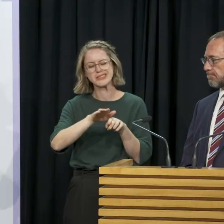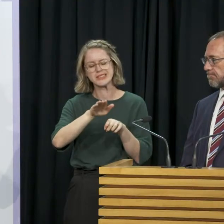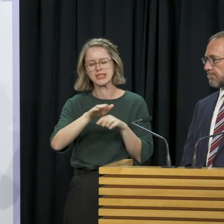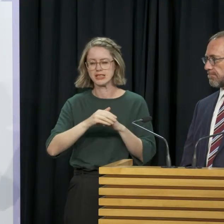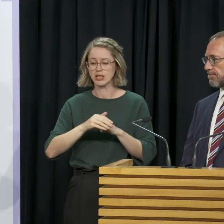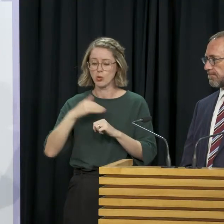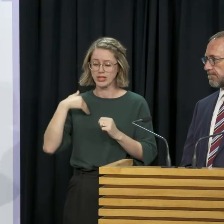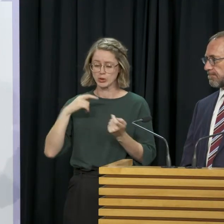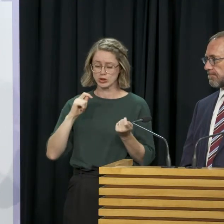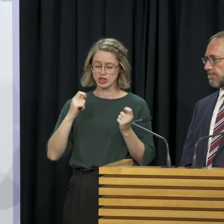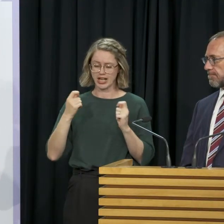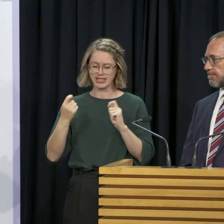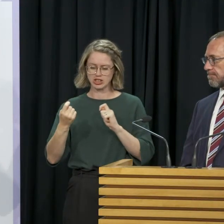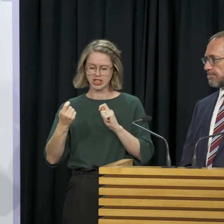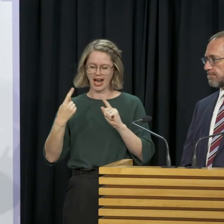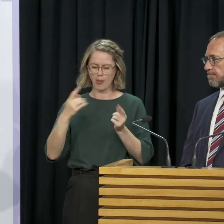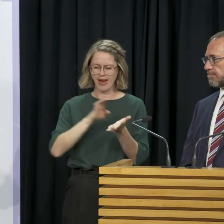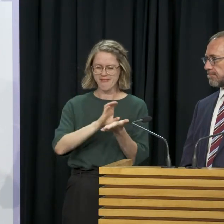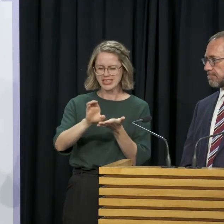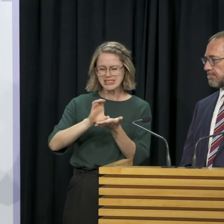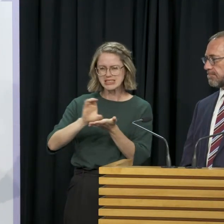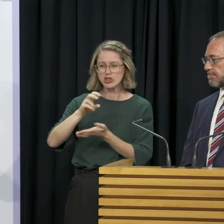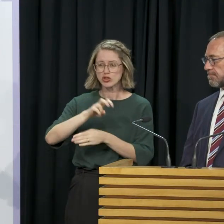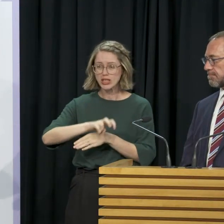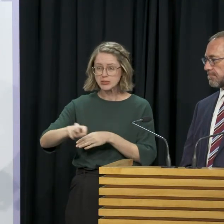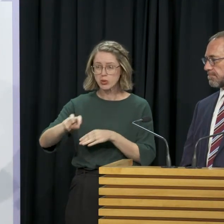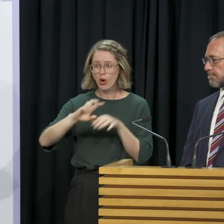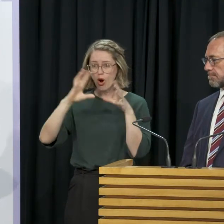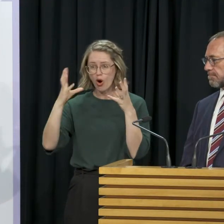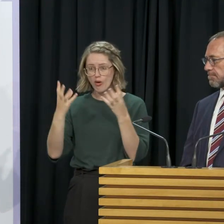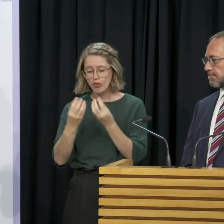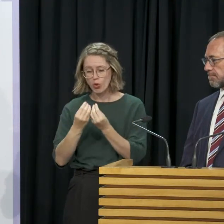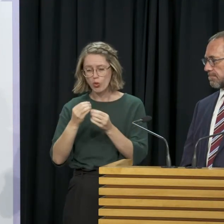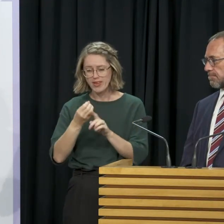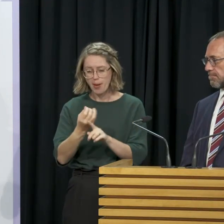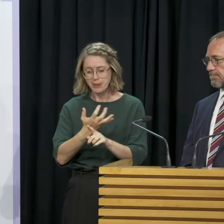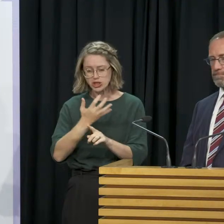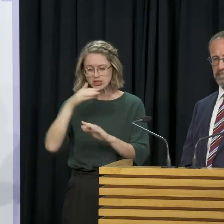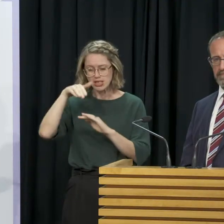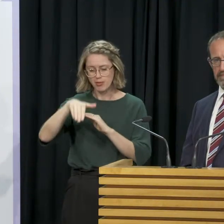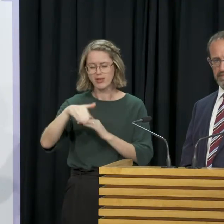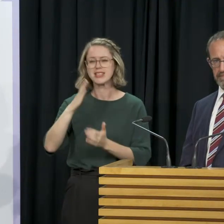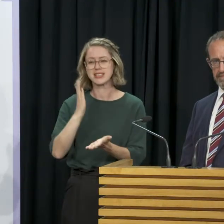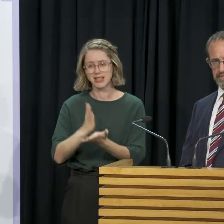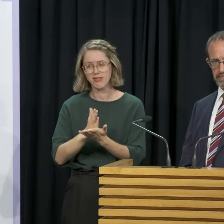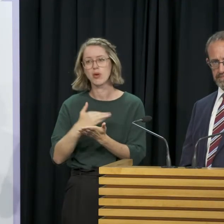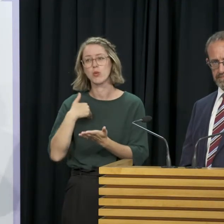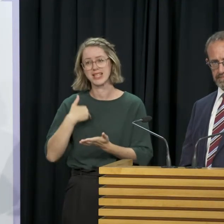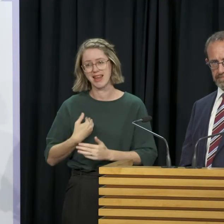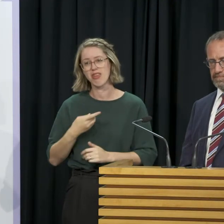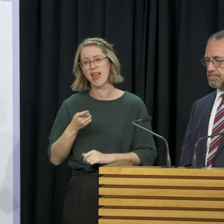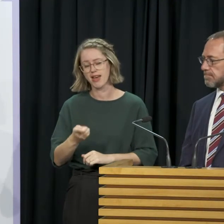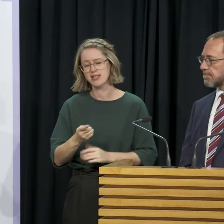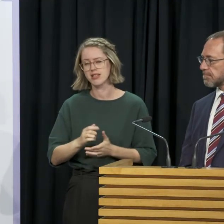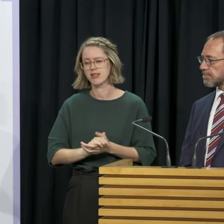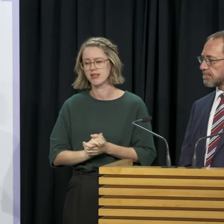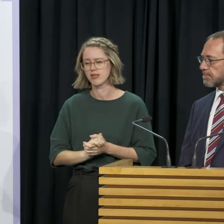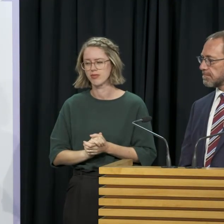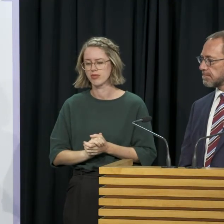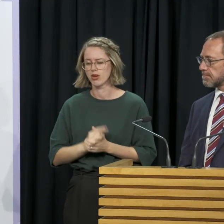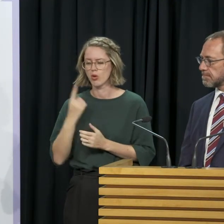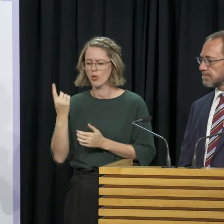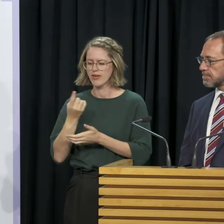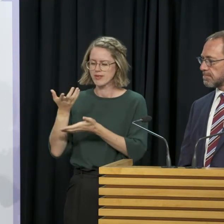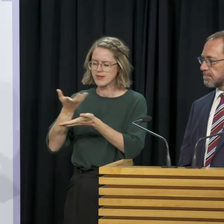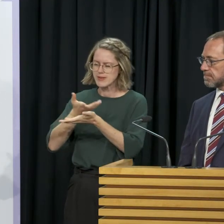our investment profile looks in the transport space so that overall we're seeing those emissions come down? Absolutely. Absolutely. One of the discussions